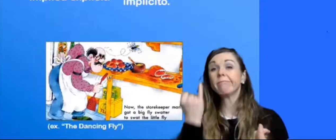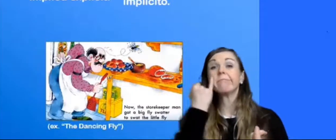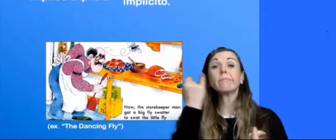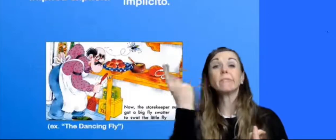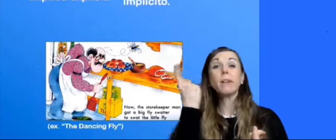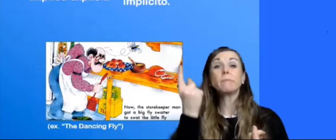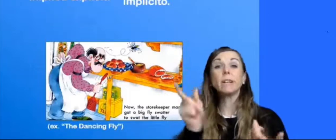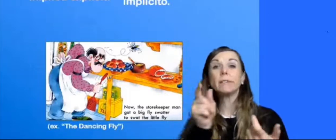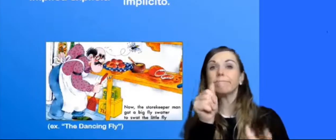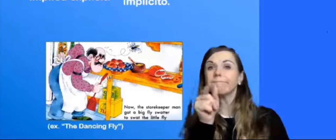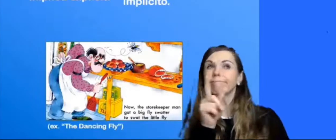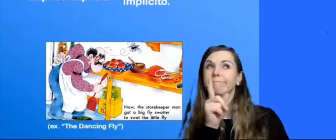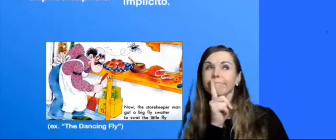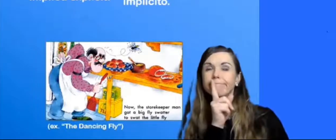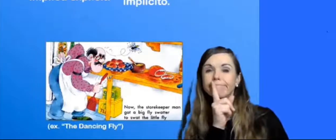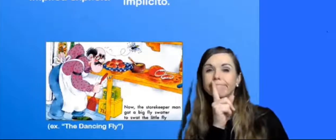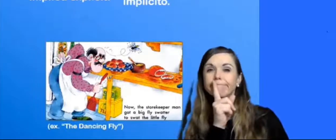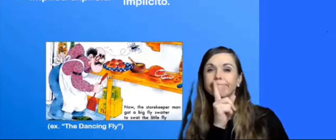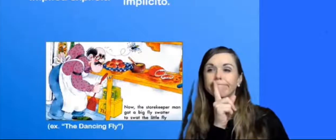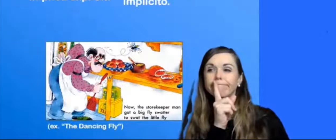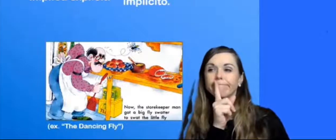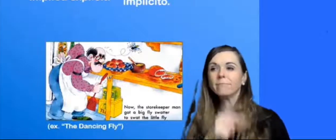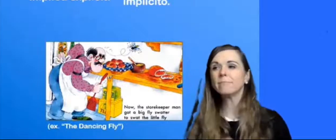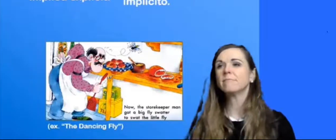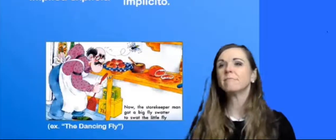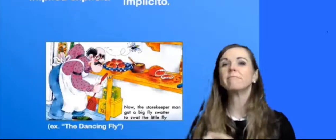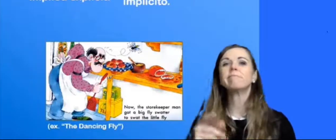Deaf readers typically